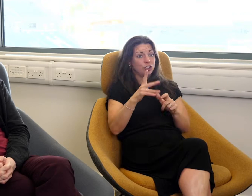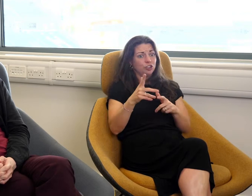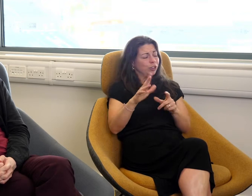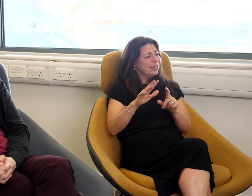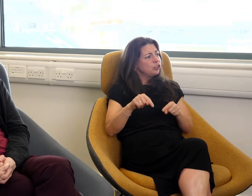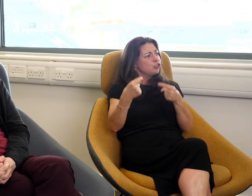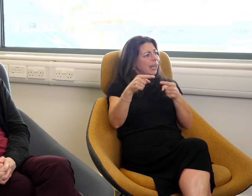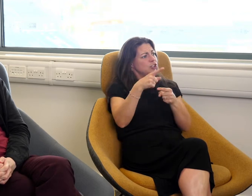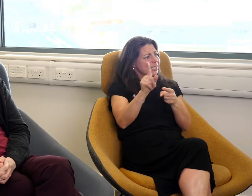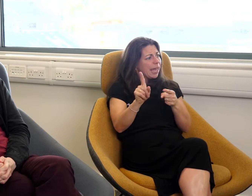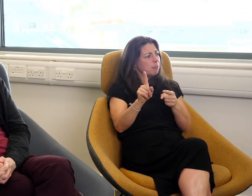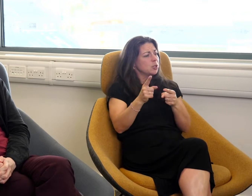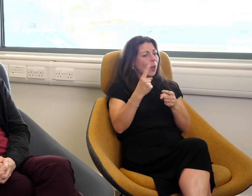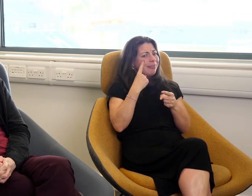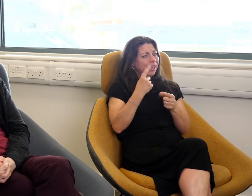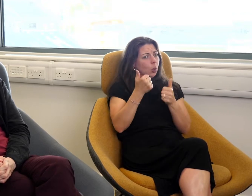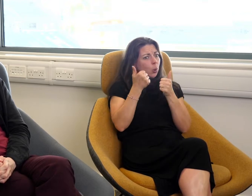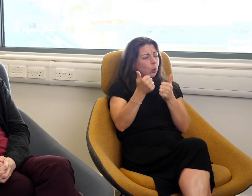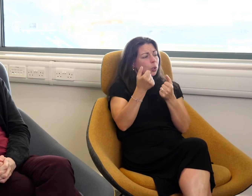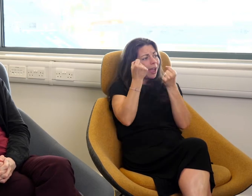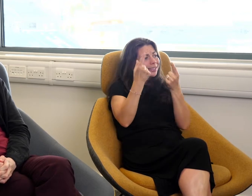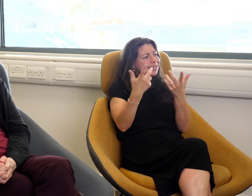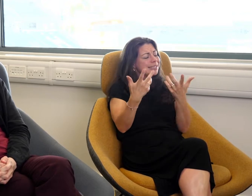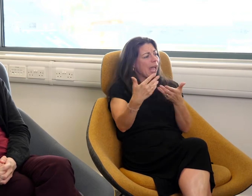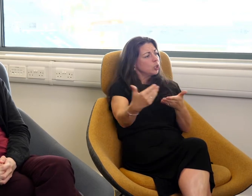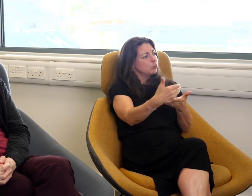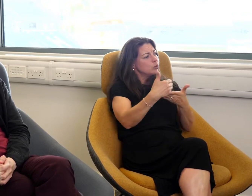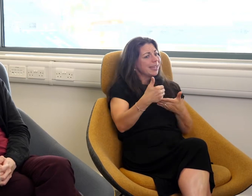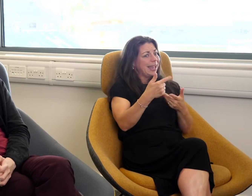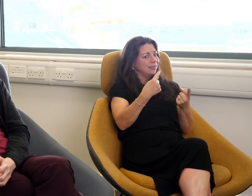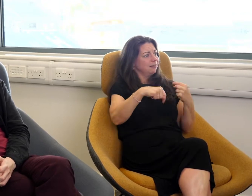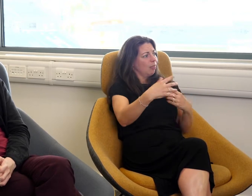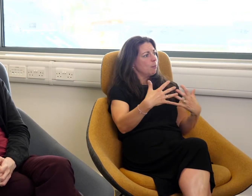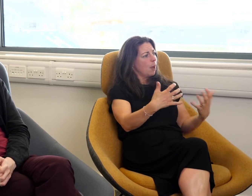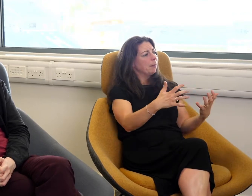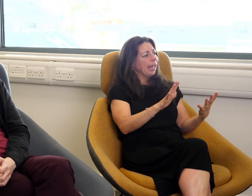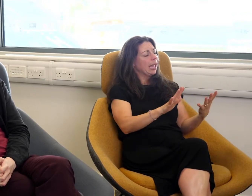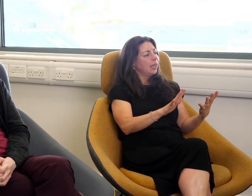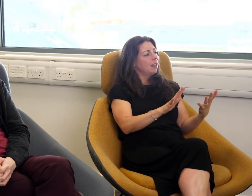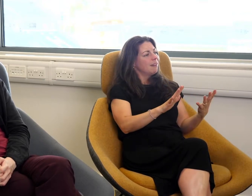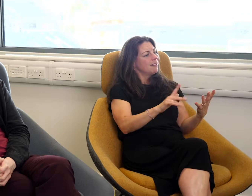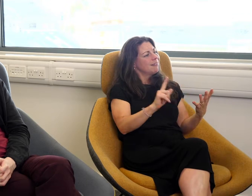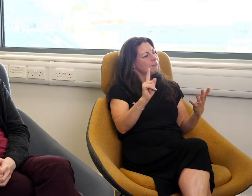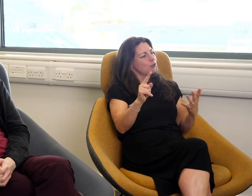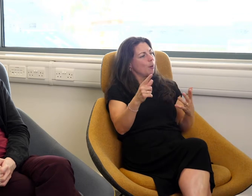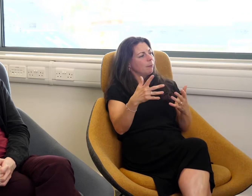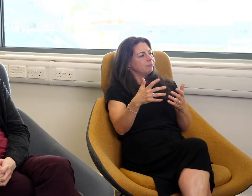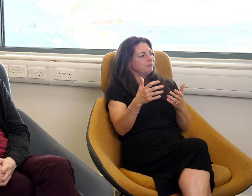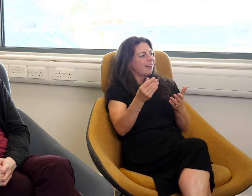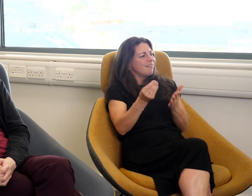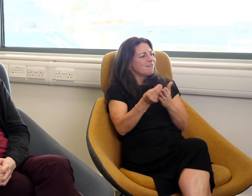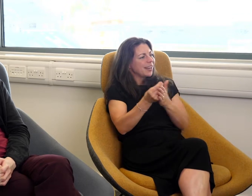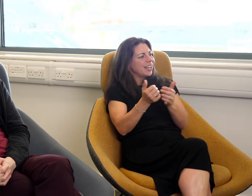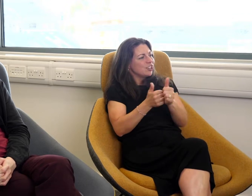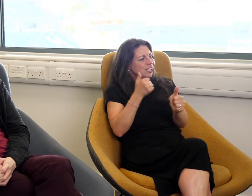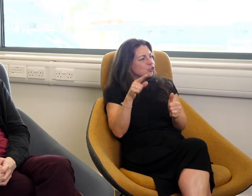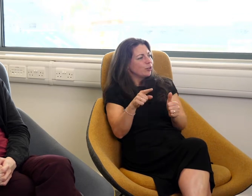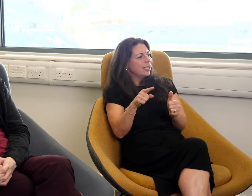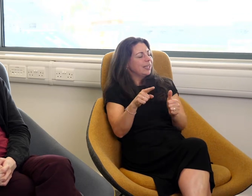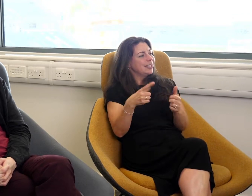for protecting ordinary people from that sort of industry and putting in place good regulation. So I